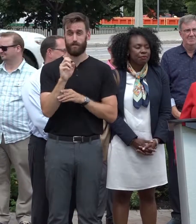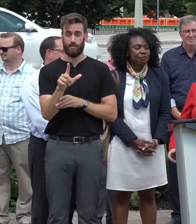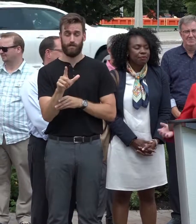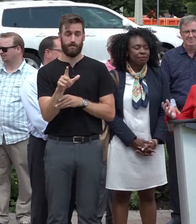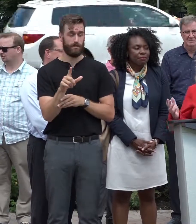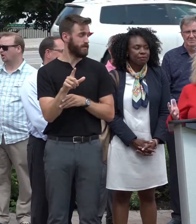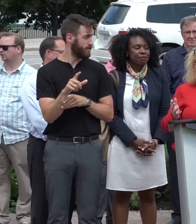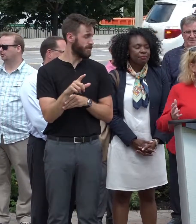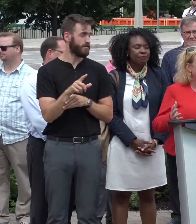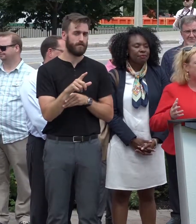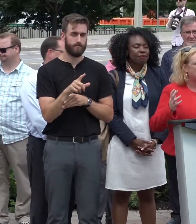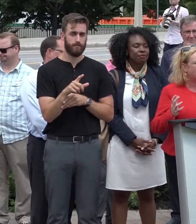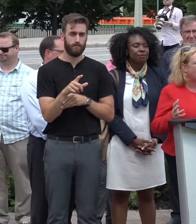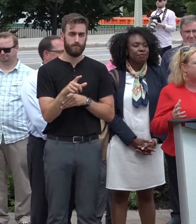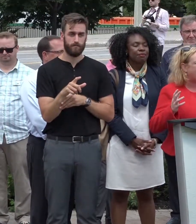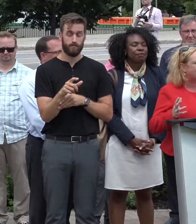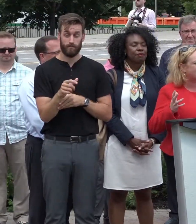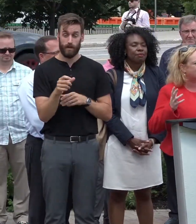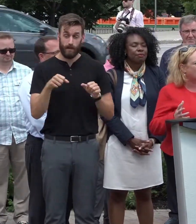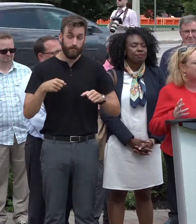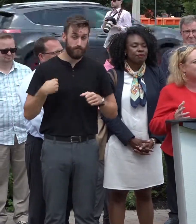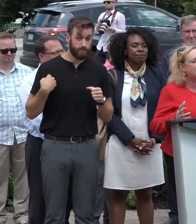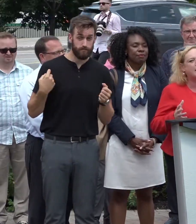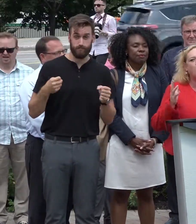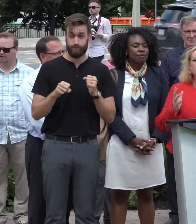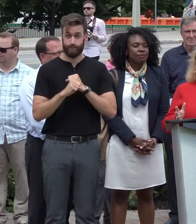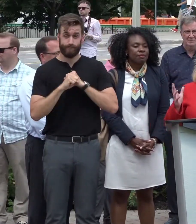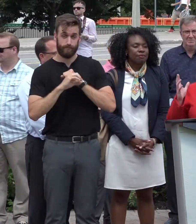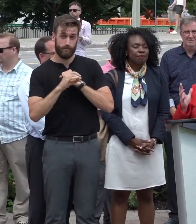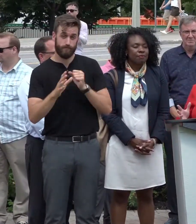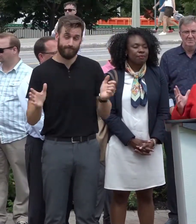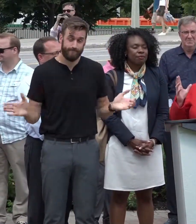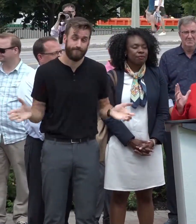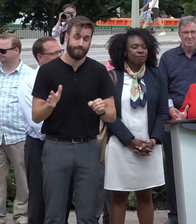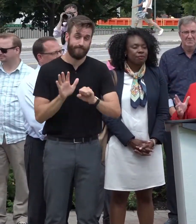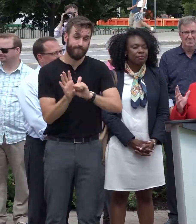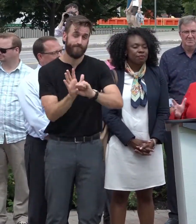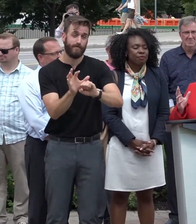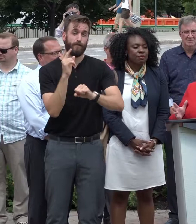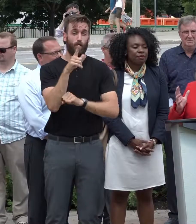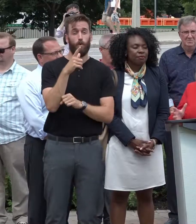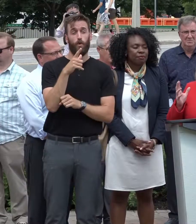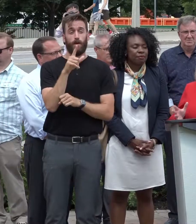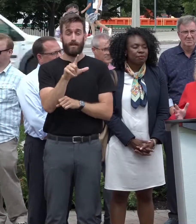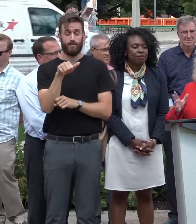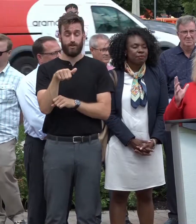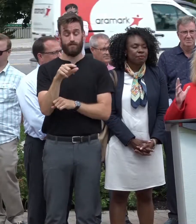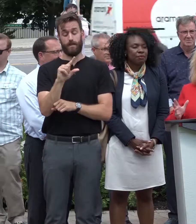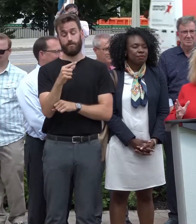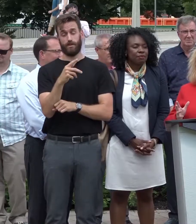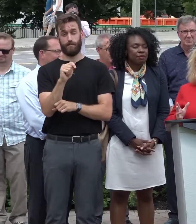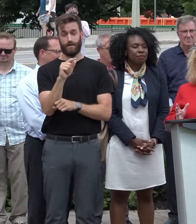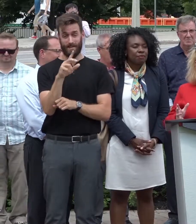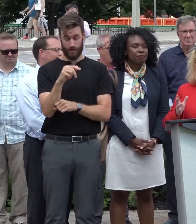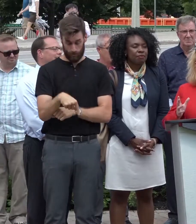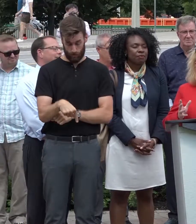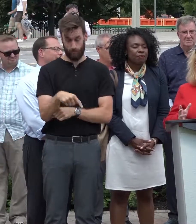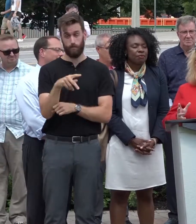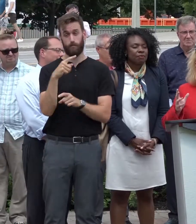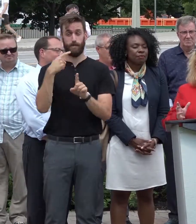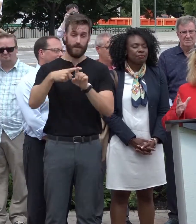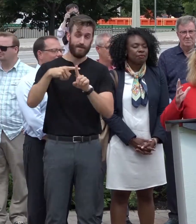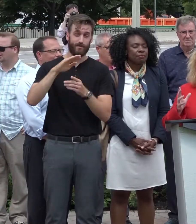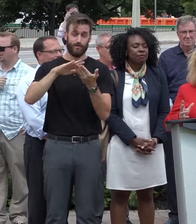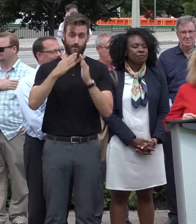area, have not only been outspoken advocates for our city, but outspoken advocates for the LGBT plus community. And I